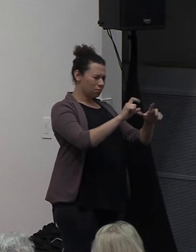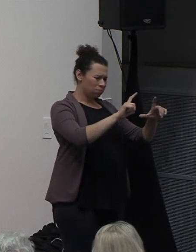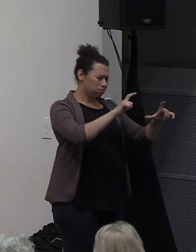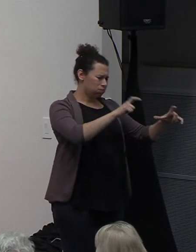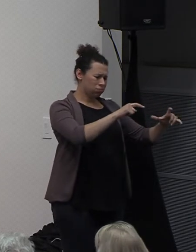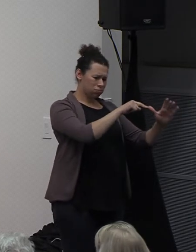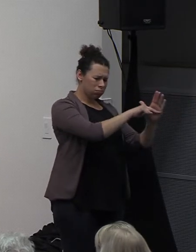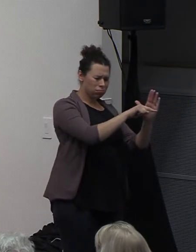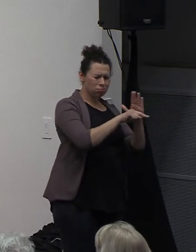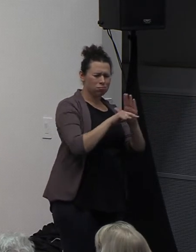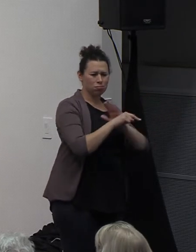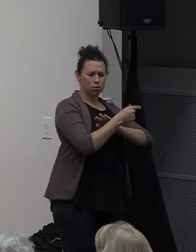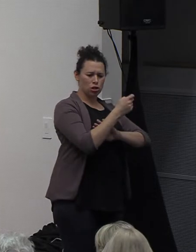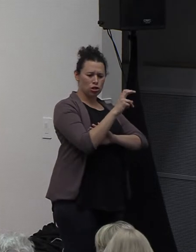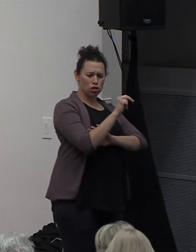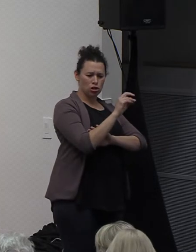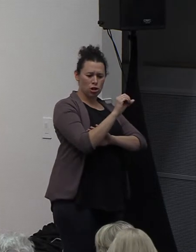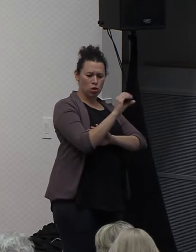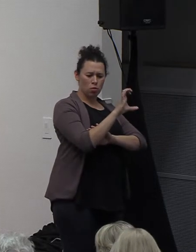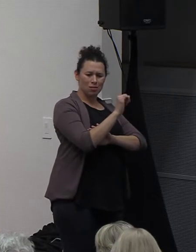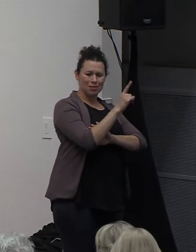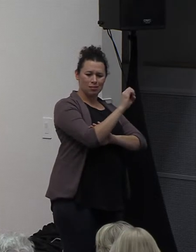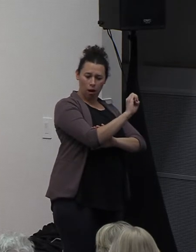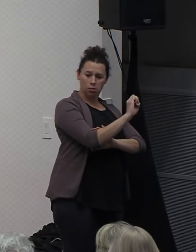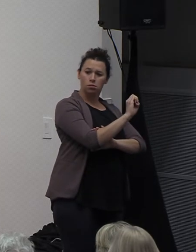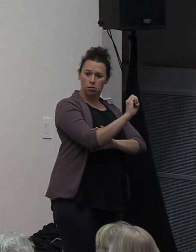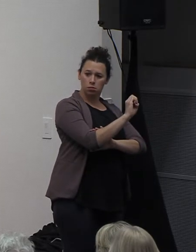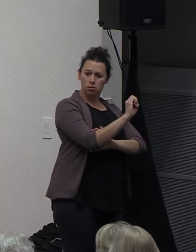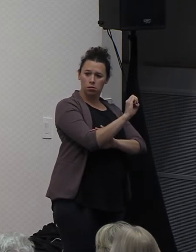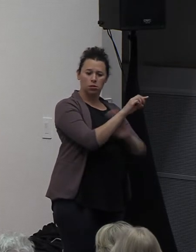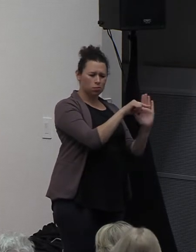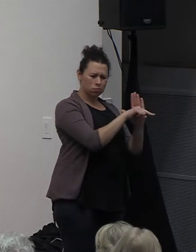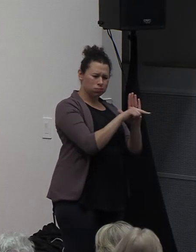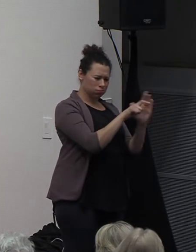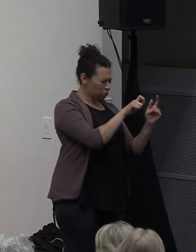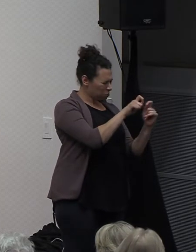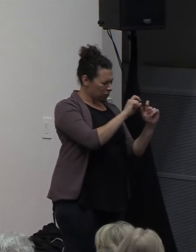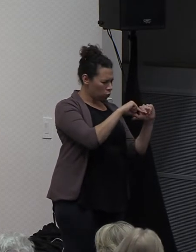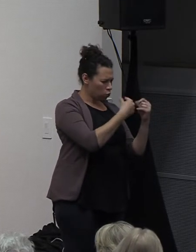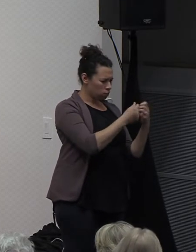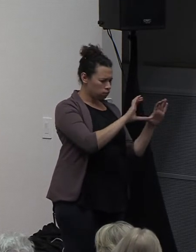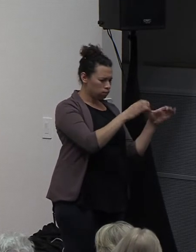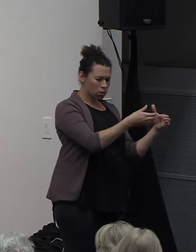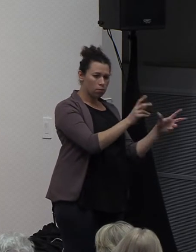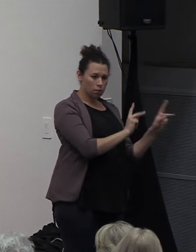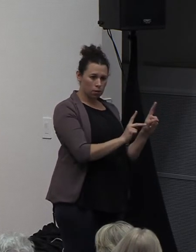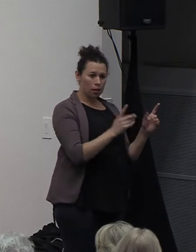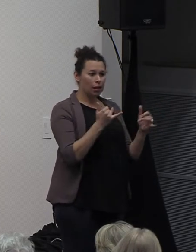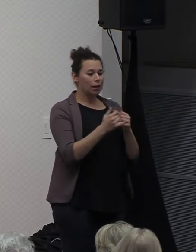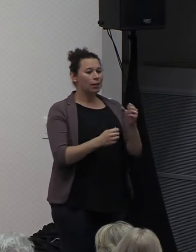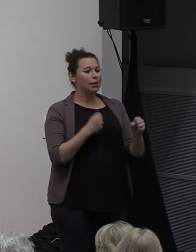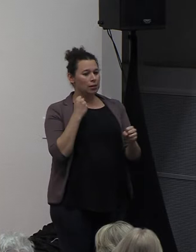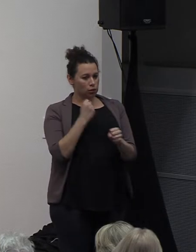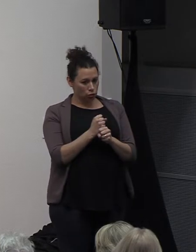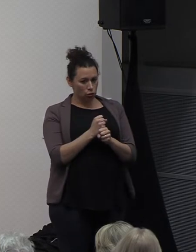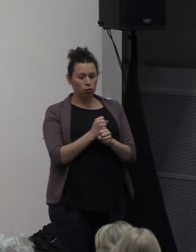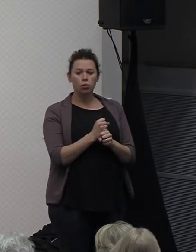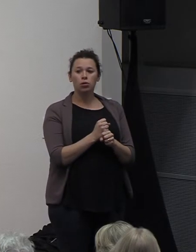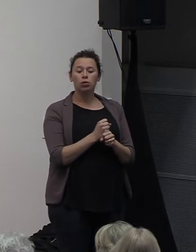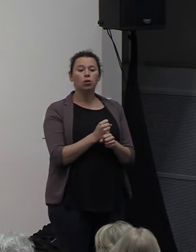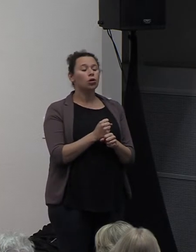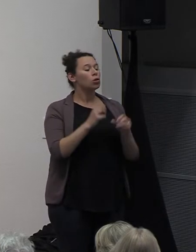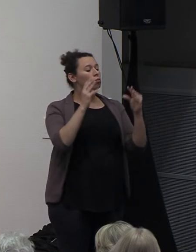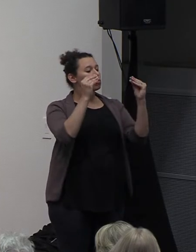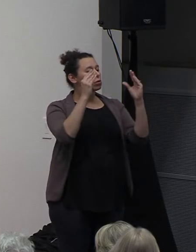and genocide. This year's lecture will be held on November 3rd and will feature Jeffrey Weidlinger, Professor of History